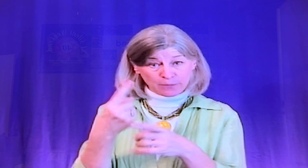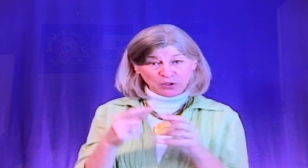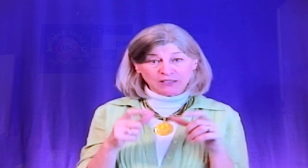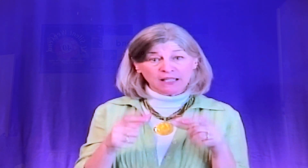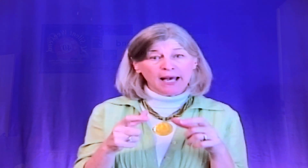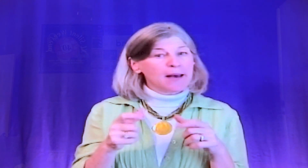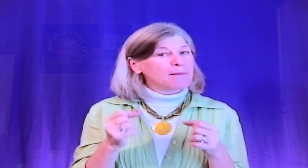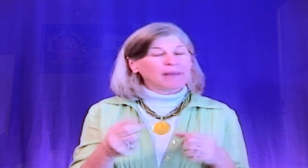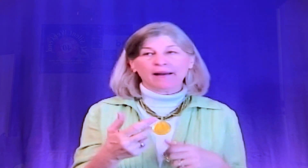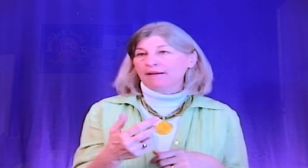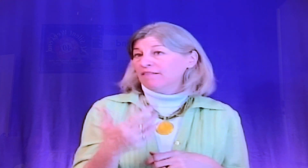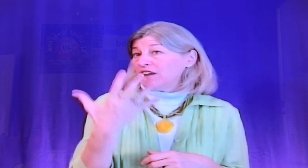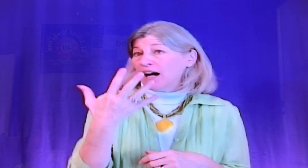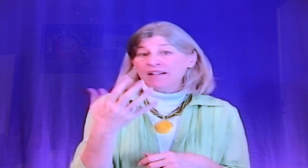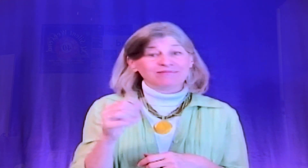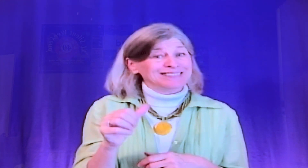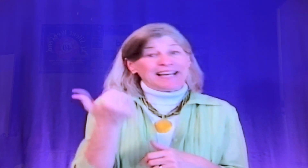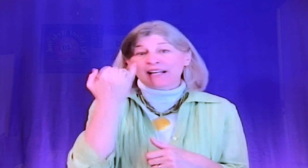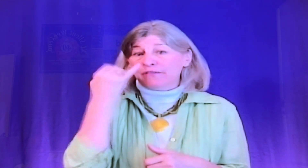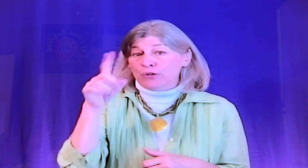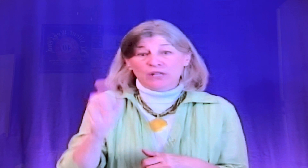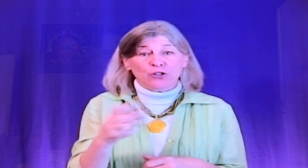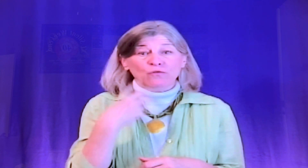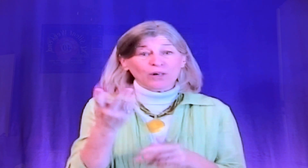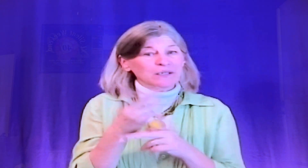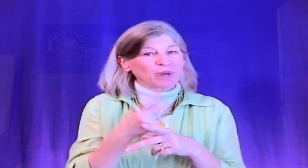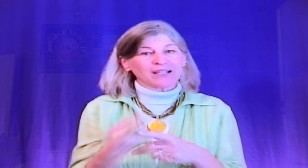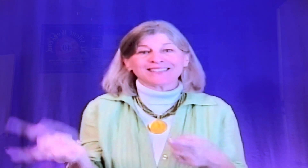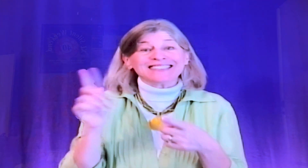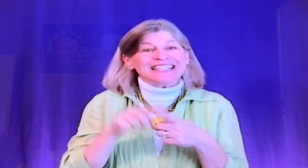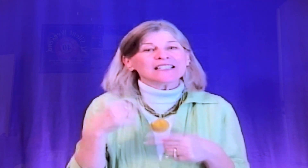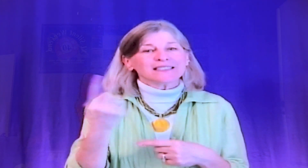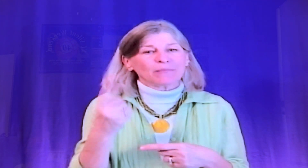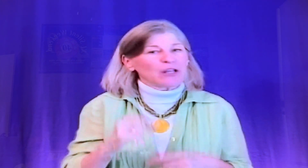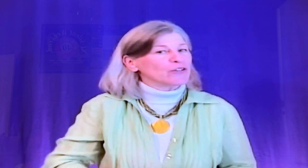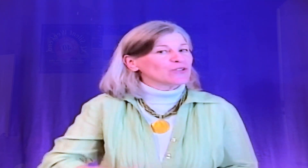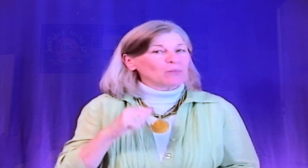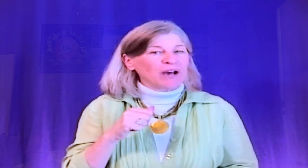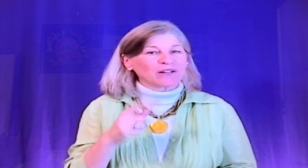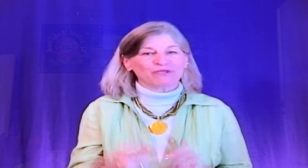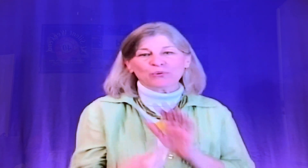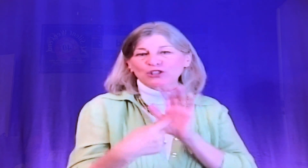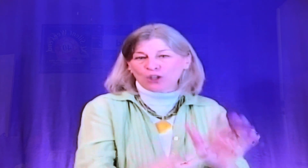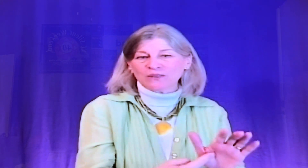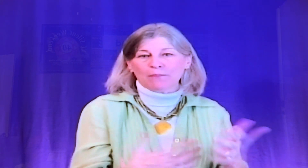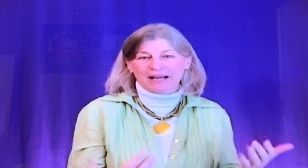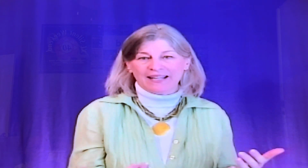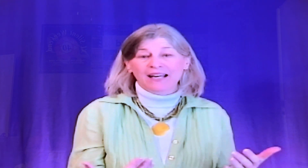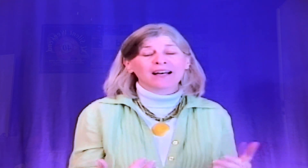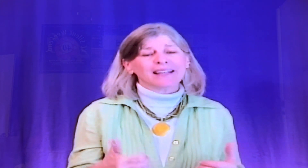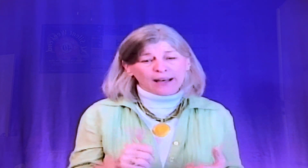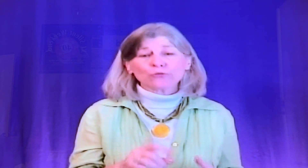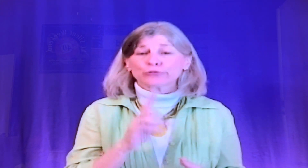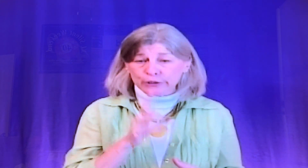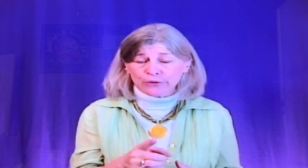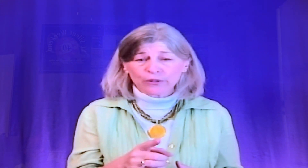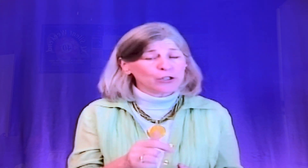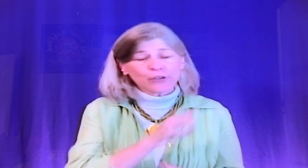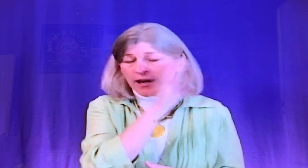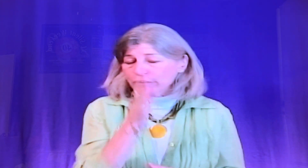person, make 5, 10 if you need to voicing products until it's something you're so proud of you would show somebody. Now, true, you're never going to